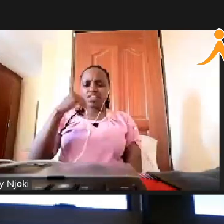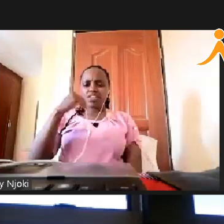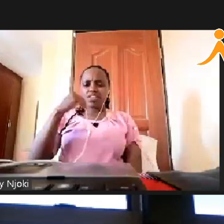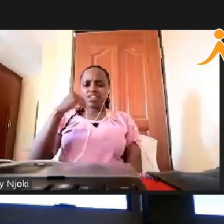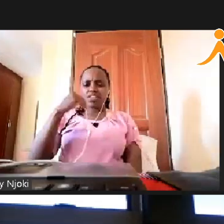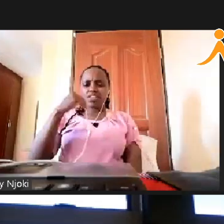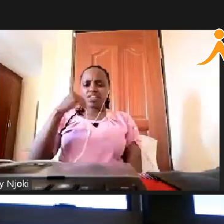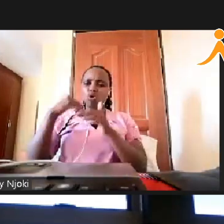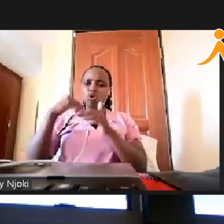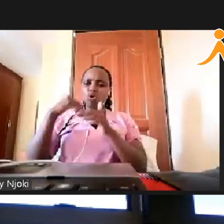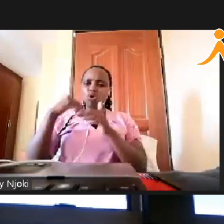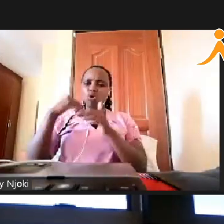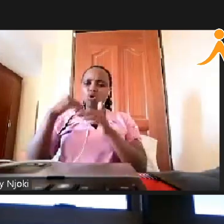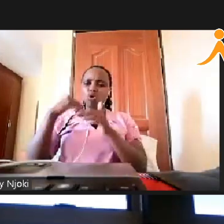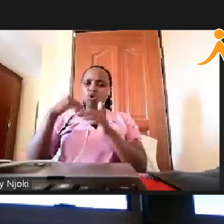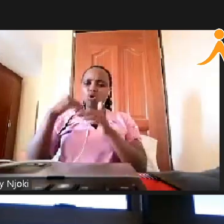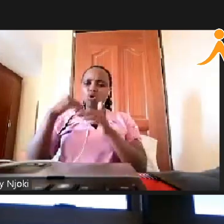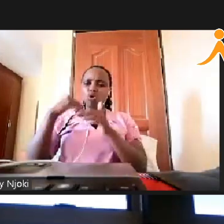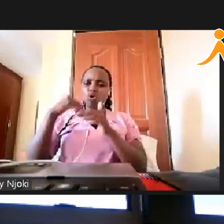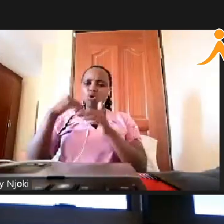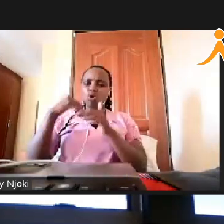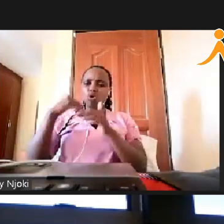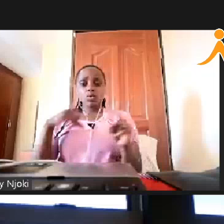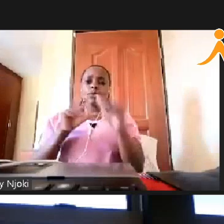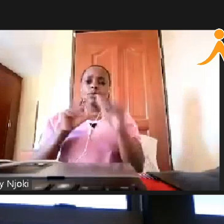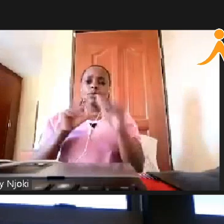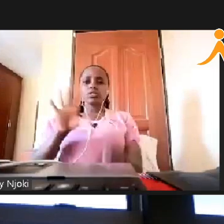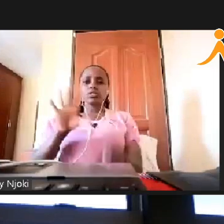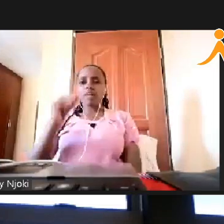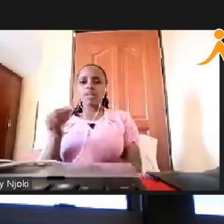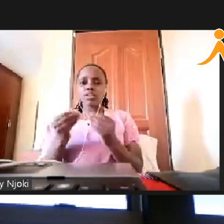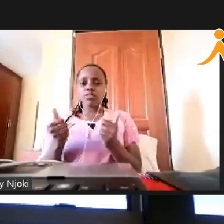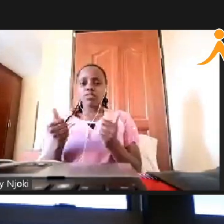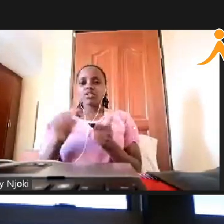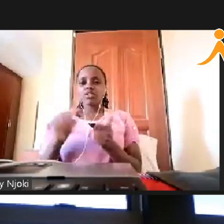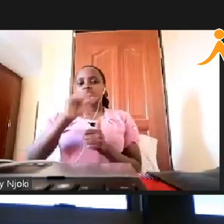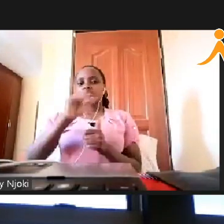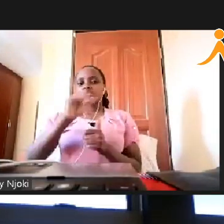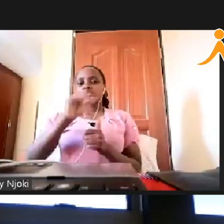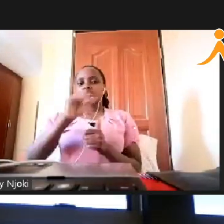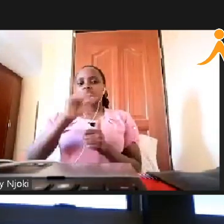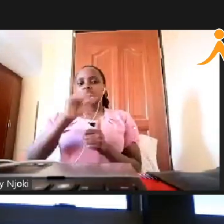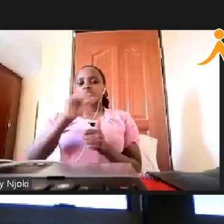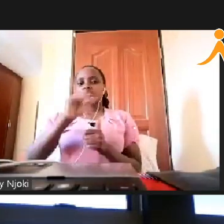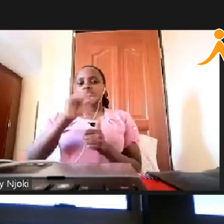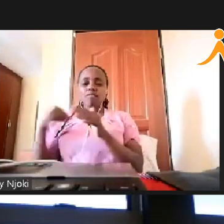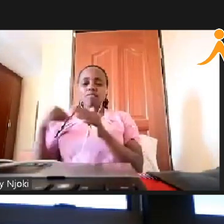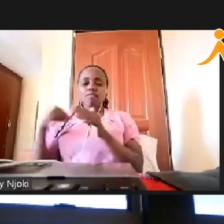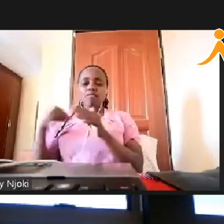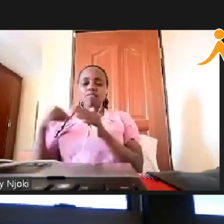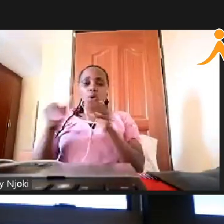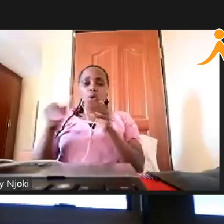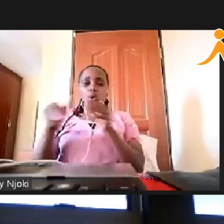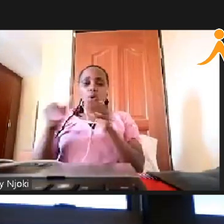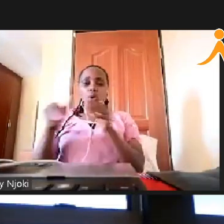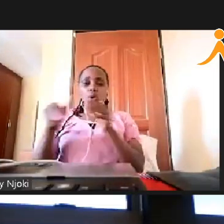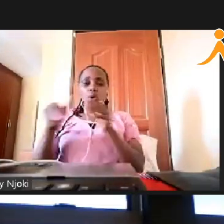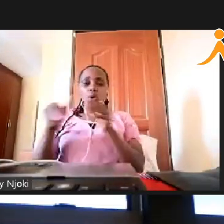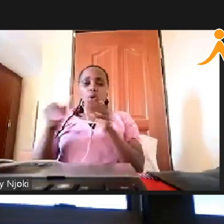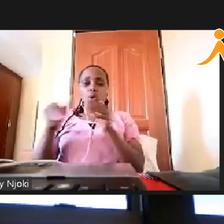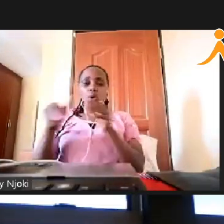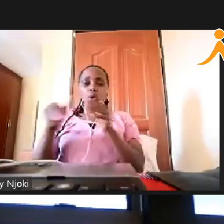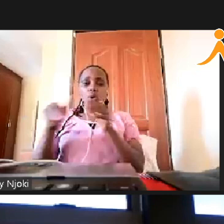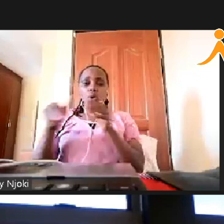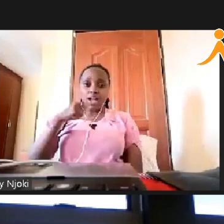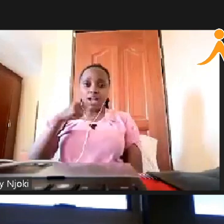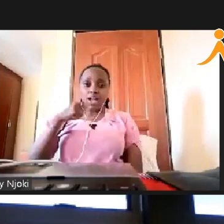resources, but then we keep talking about African solutions to African problems, and we have a mechanism that is African, and we are not